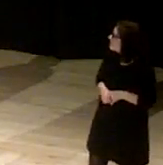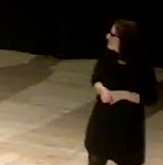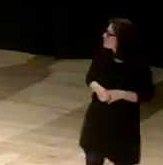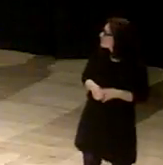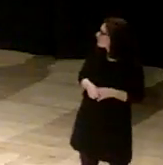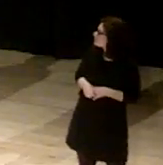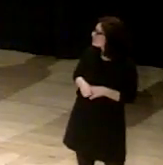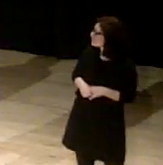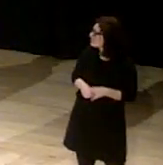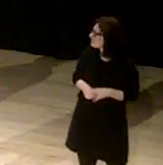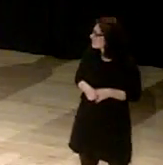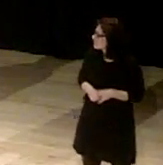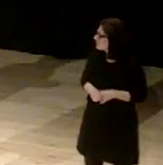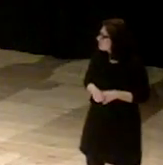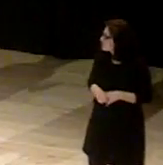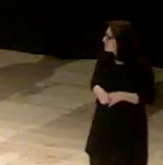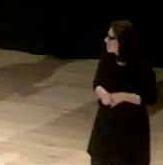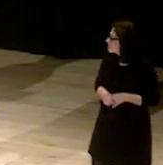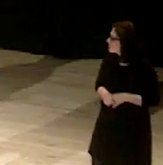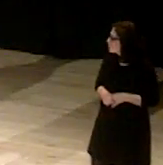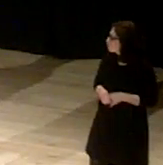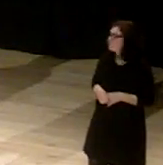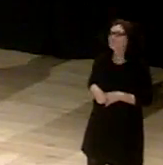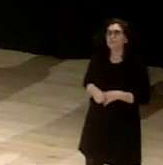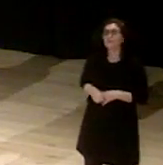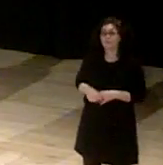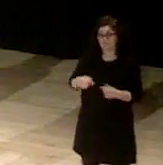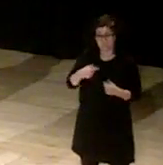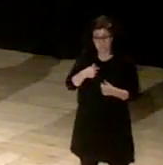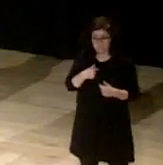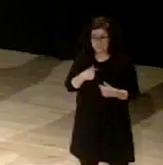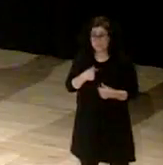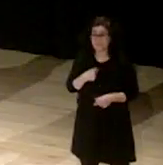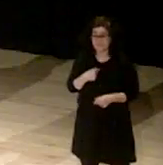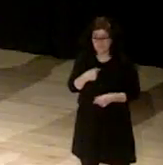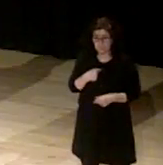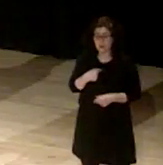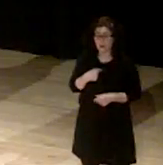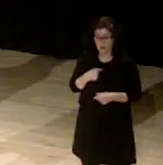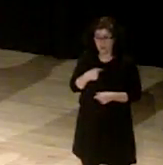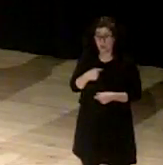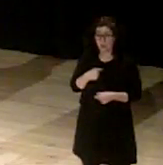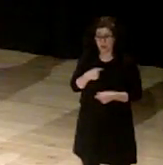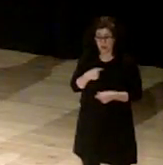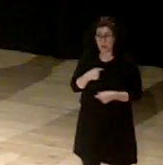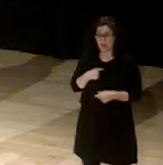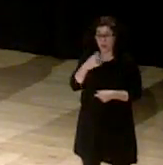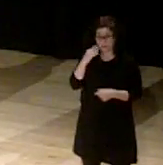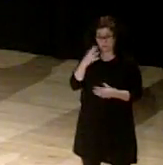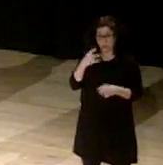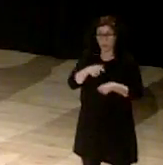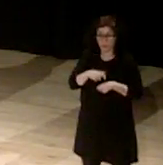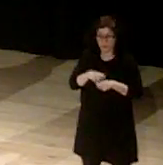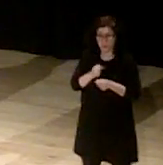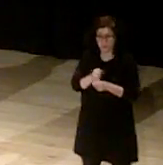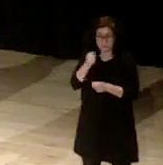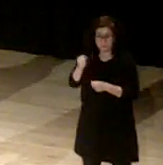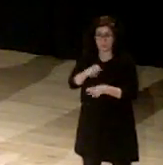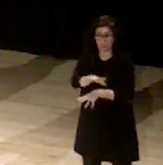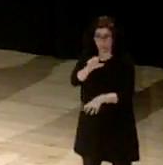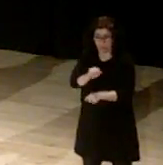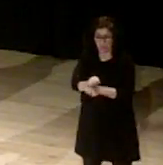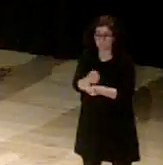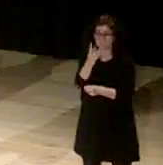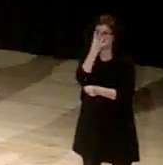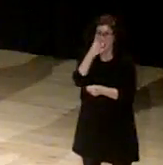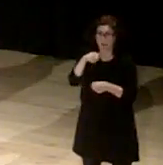So I'm someone who has spent a bunch of time locked up in psychiatric hospitals, and